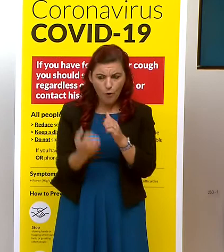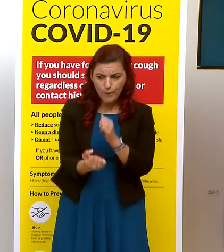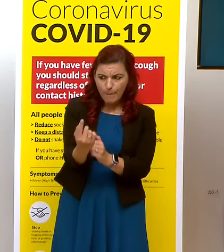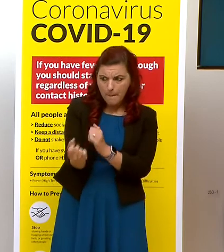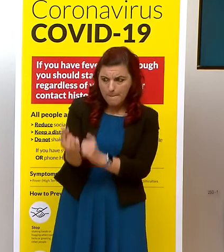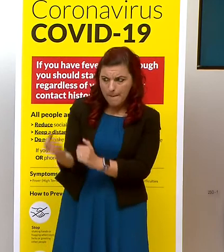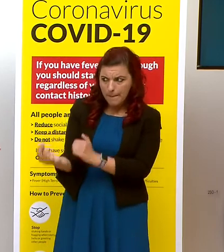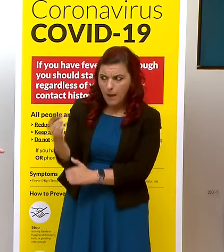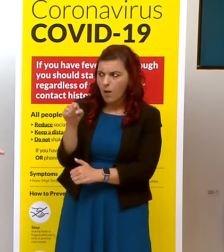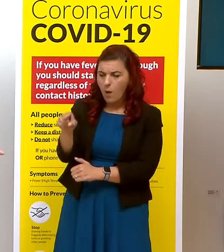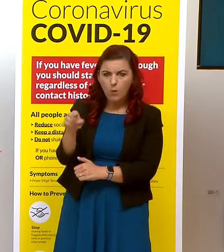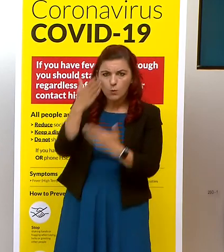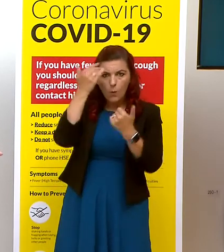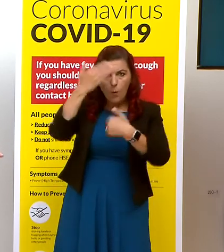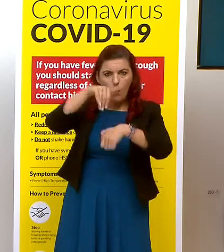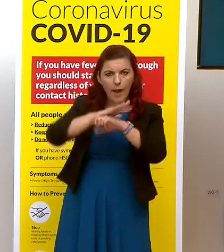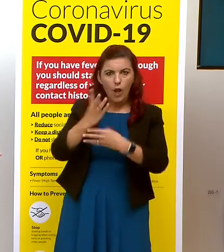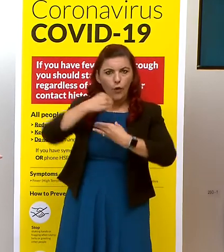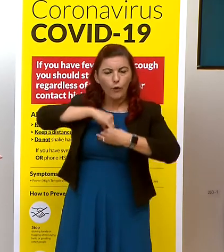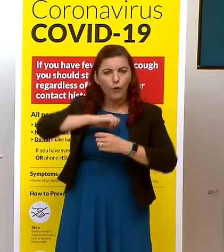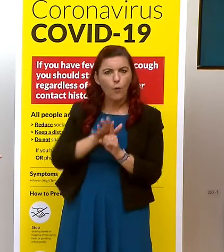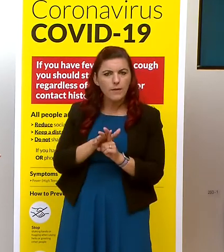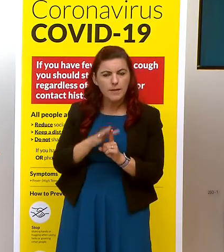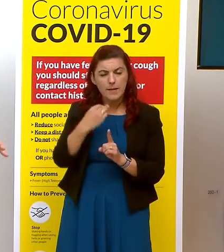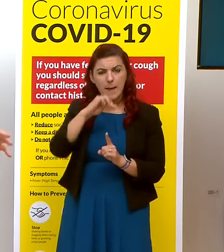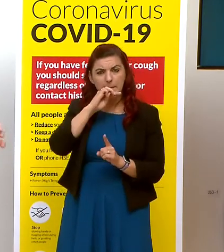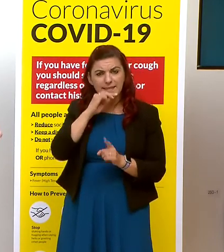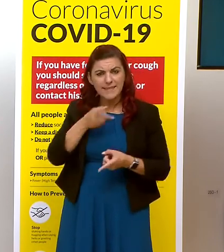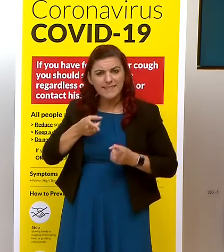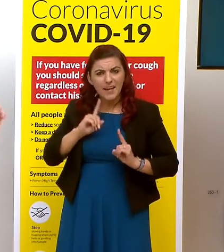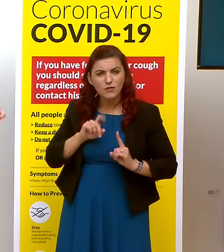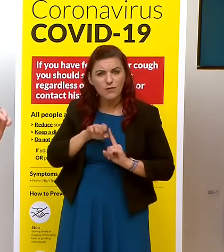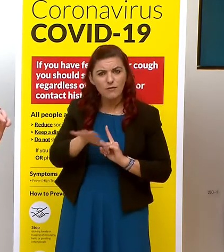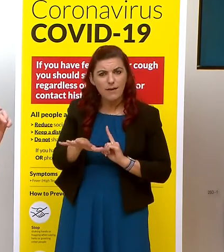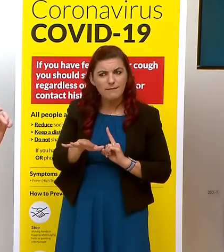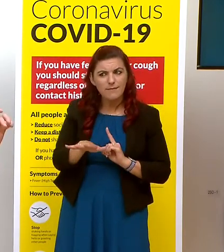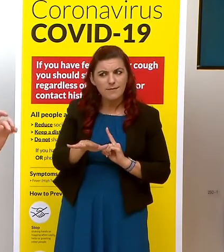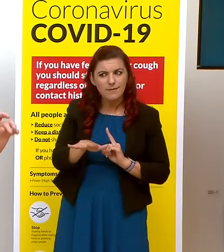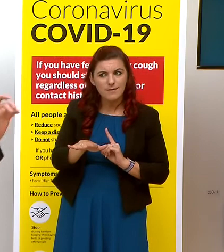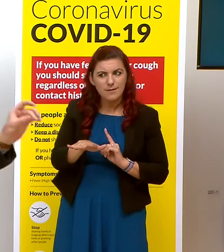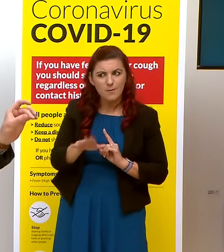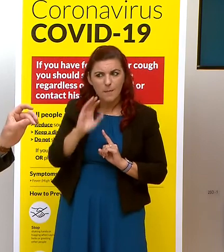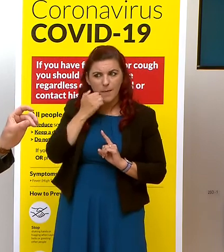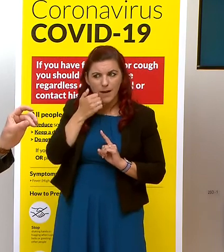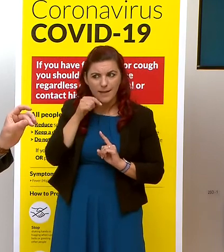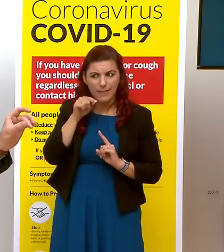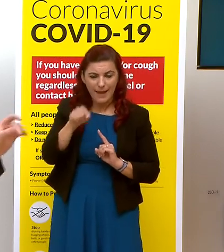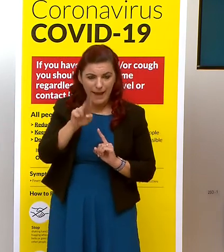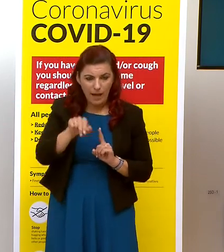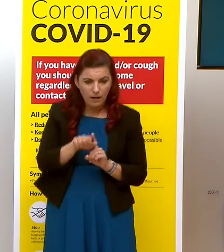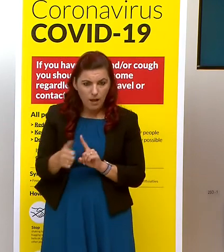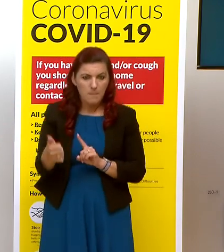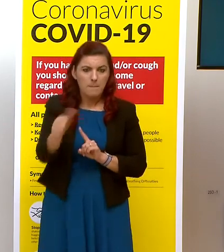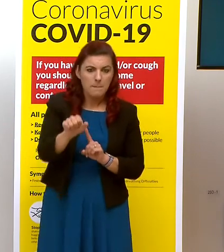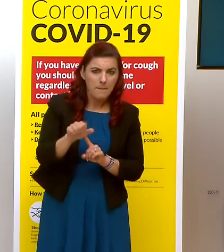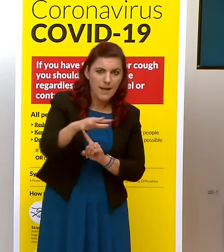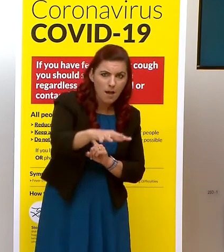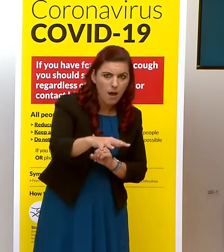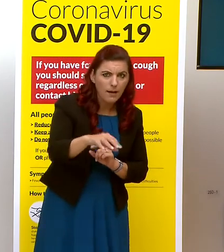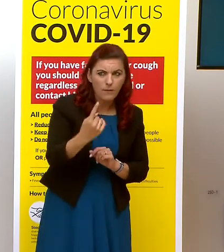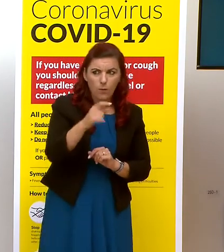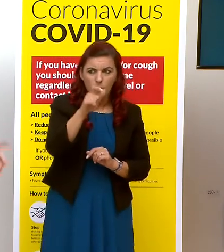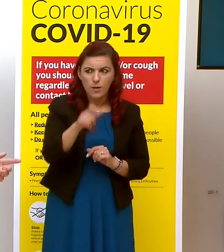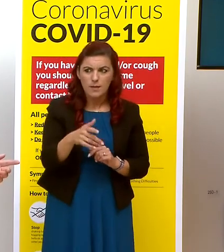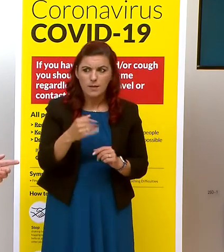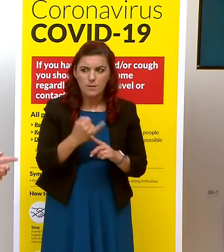long as it's out there, even at a low level, there's a danger of transmission. There's a danger of each of those cases leading to a further outbreak. If one of those cases